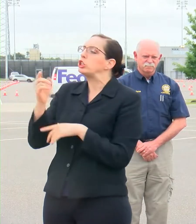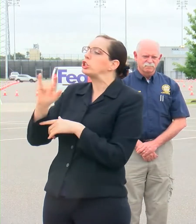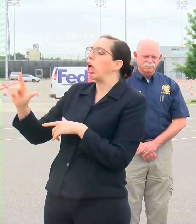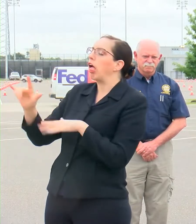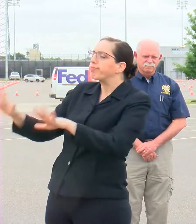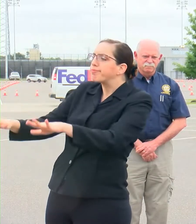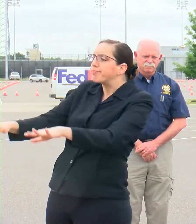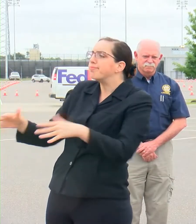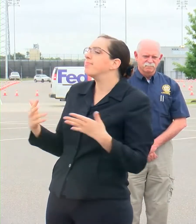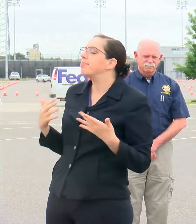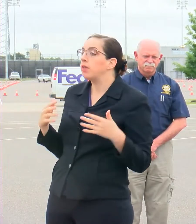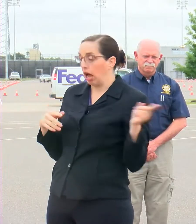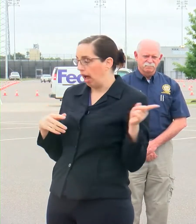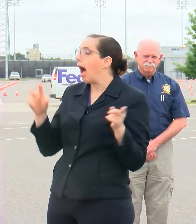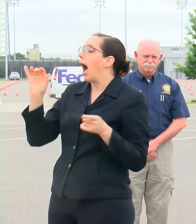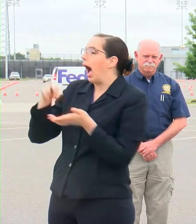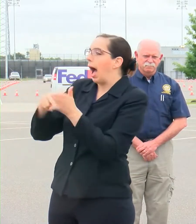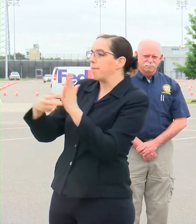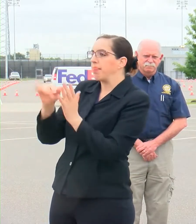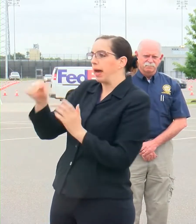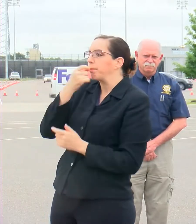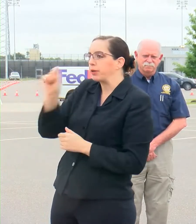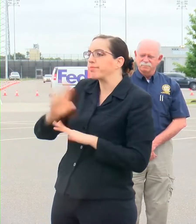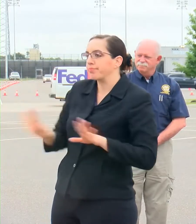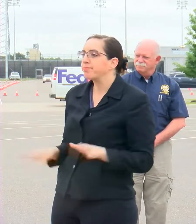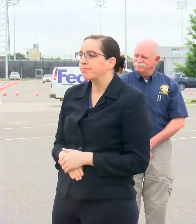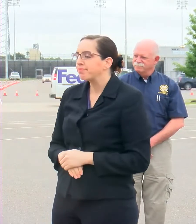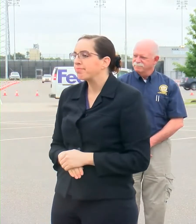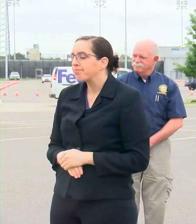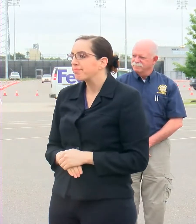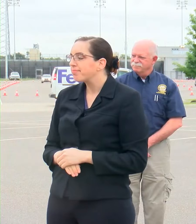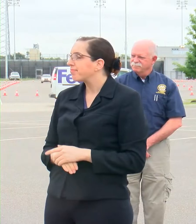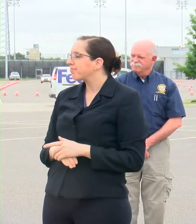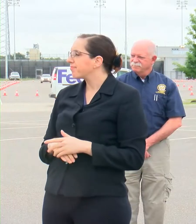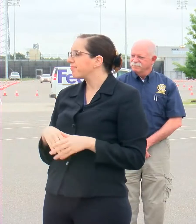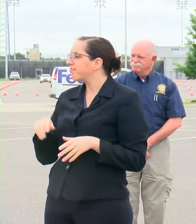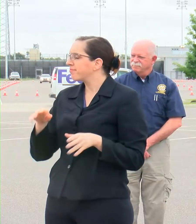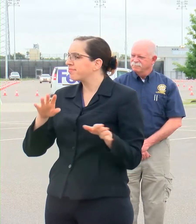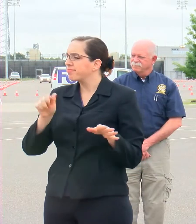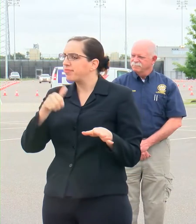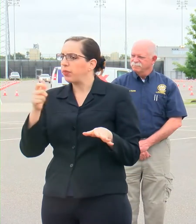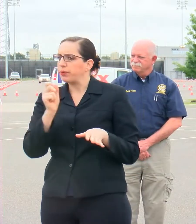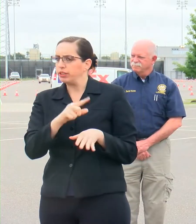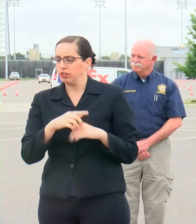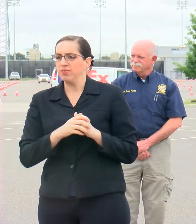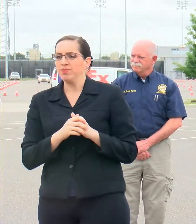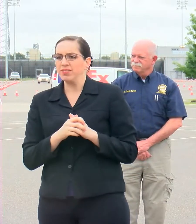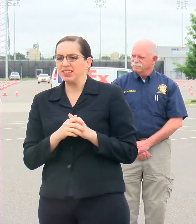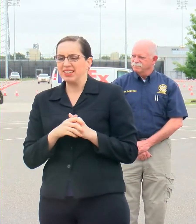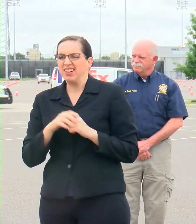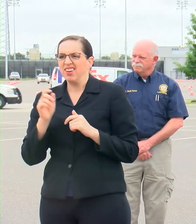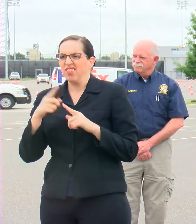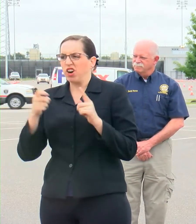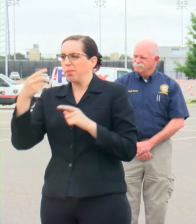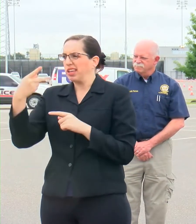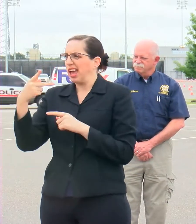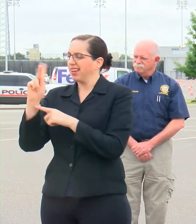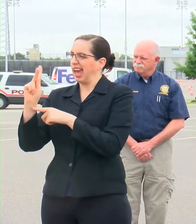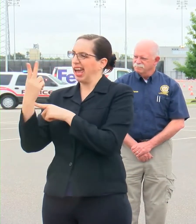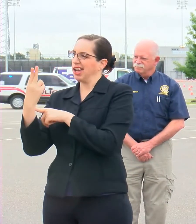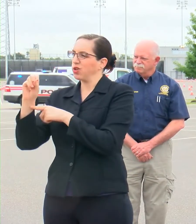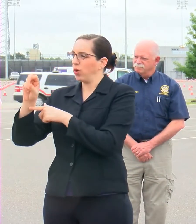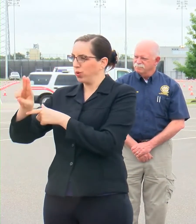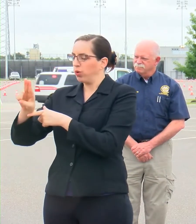what I said, and I said what I meant. No further comment is needed. And do you have any, this is from KHOU, do you